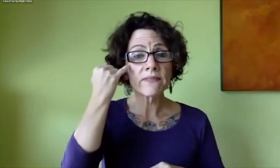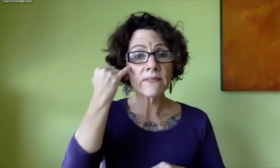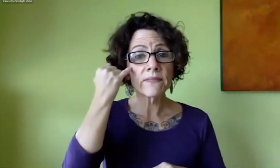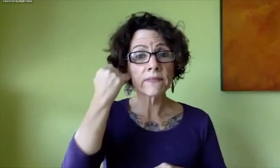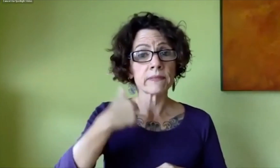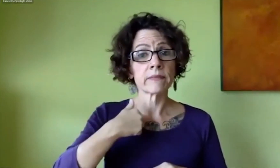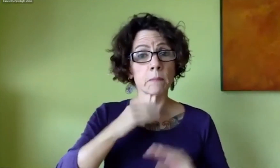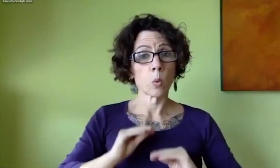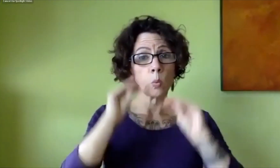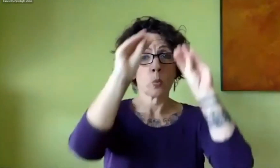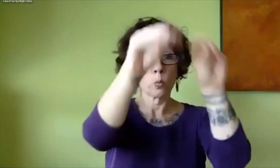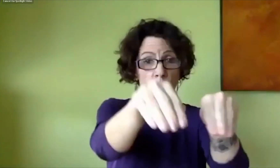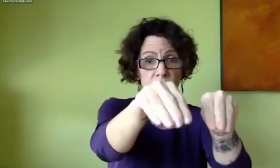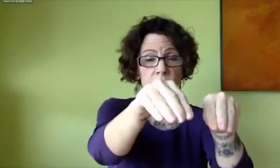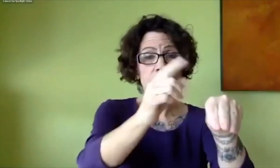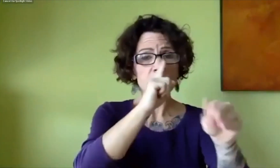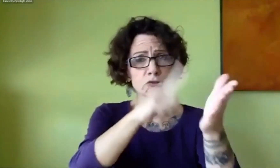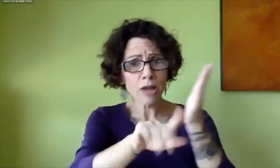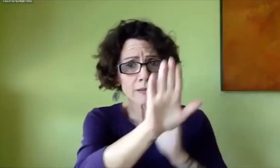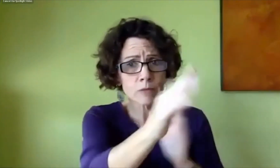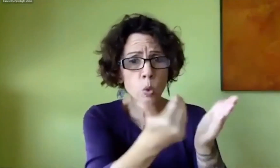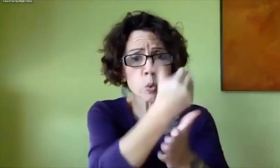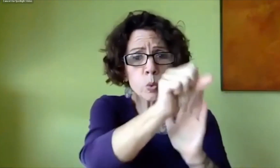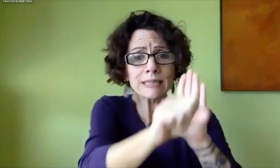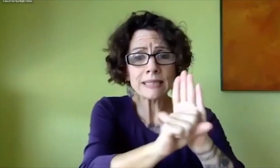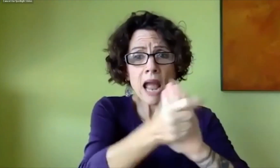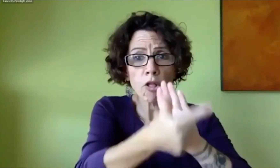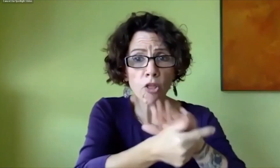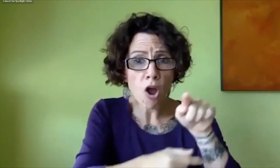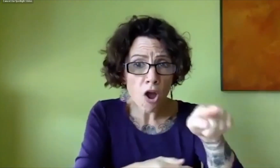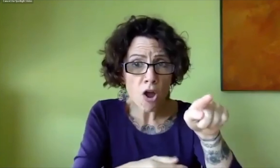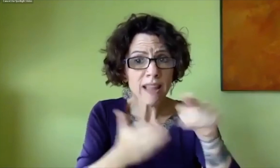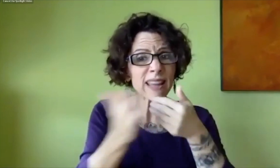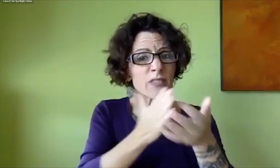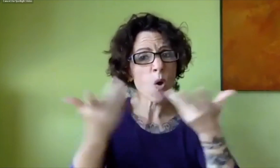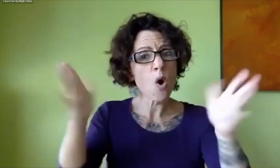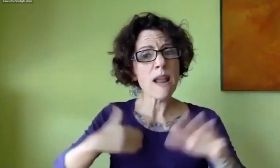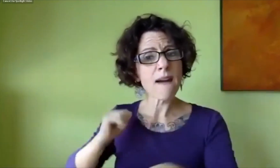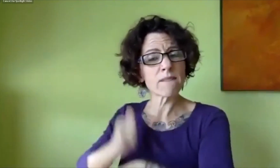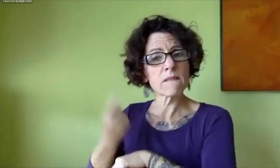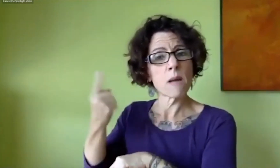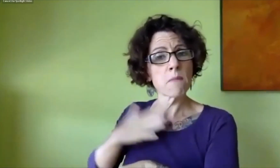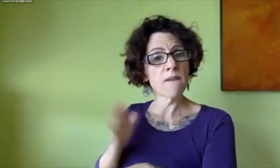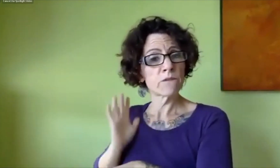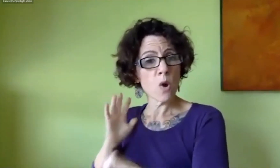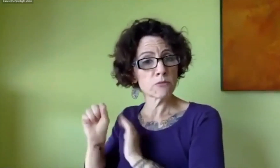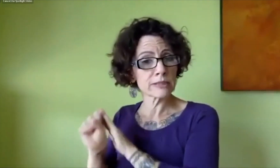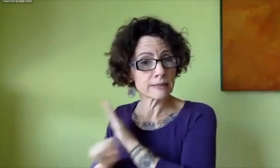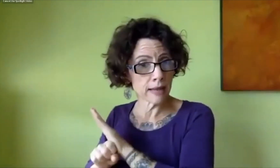A question here, if I move, do I have to check the new state laws even though I've already set